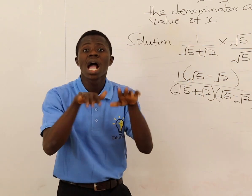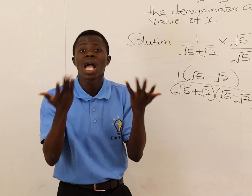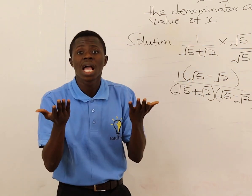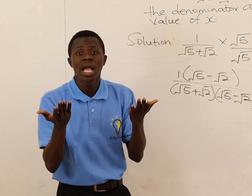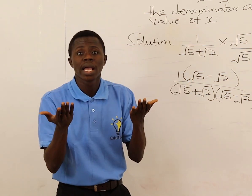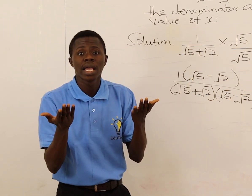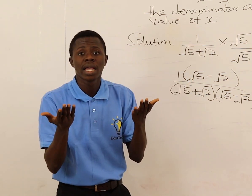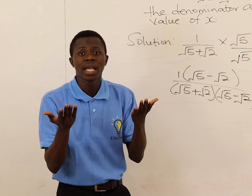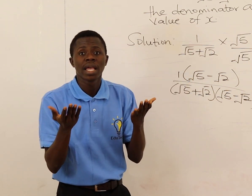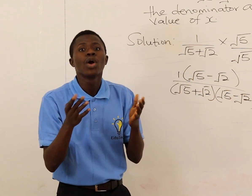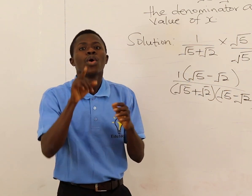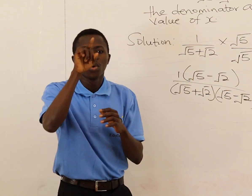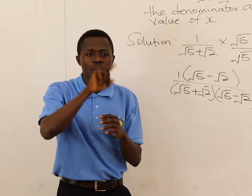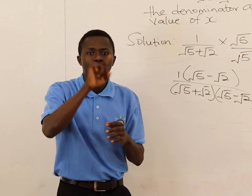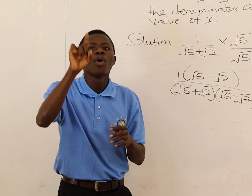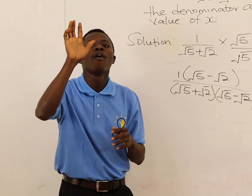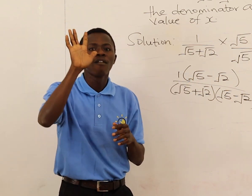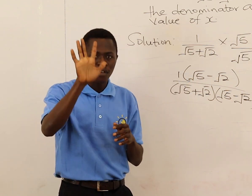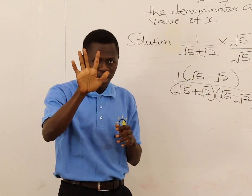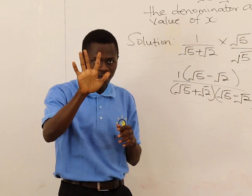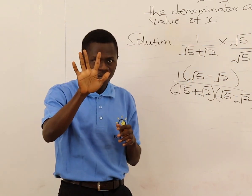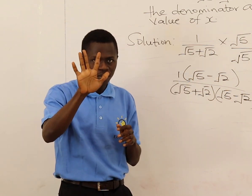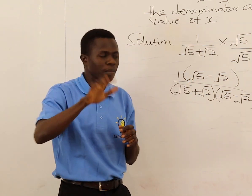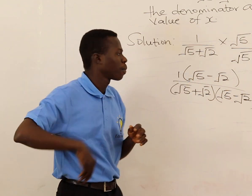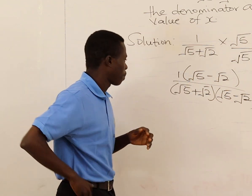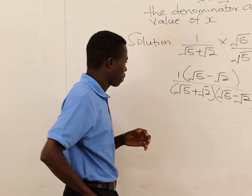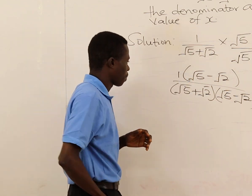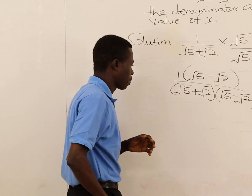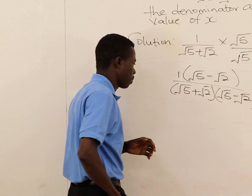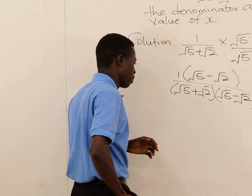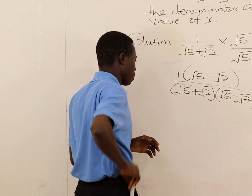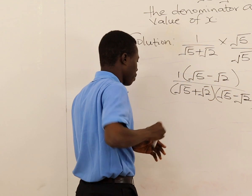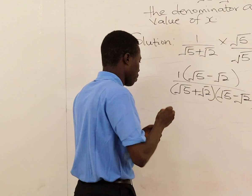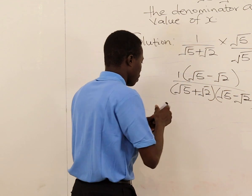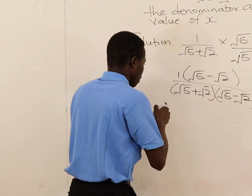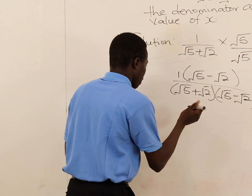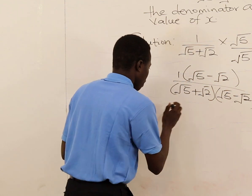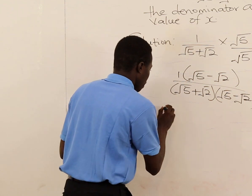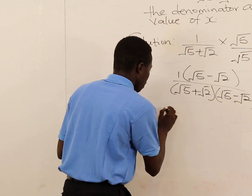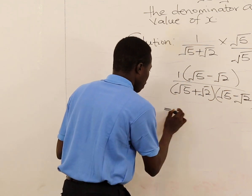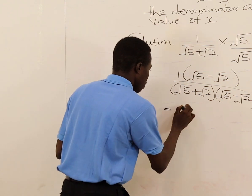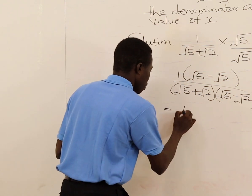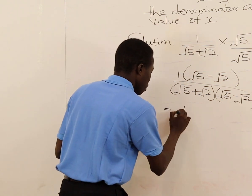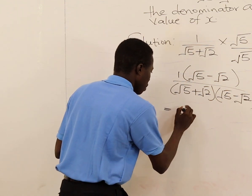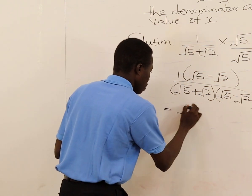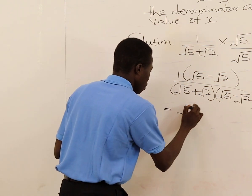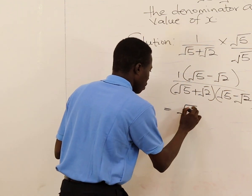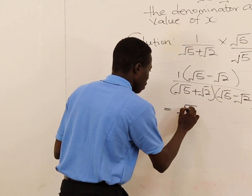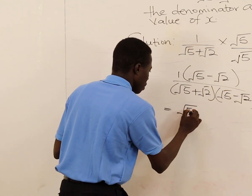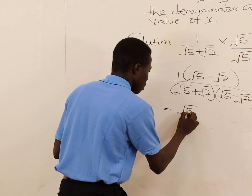And then 1 again will multiply minus square root of 2. And the answer will give us, yes,